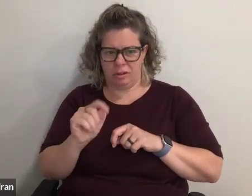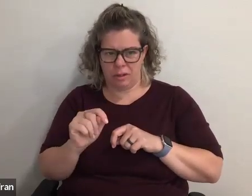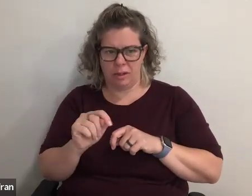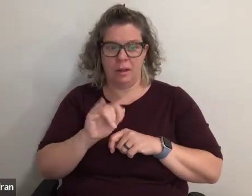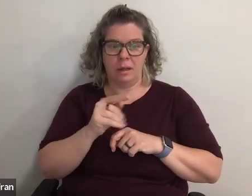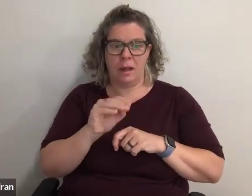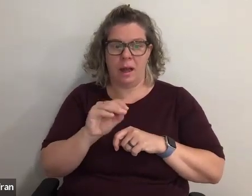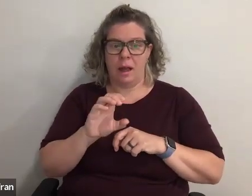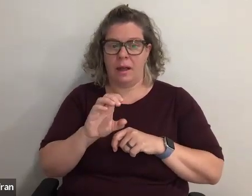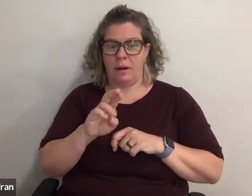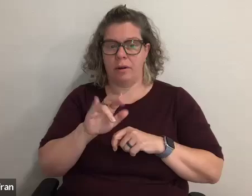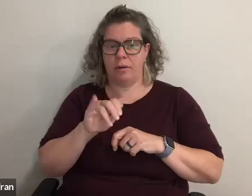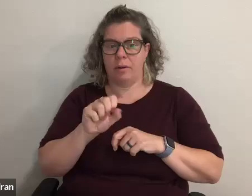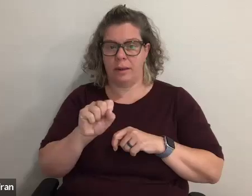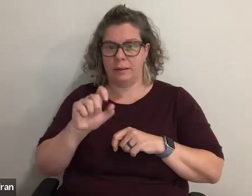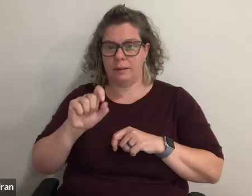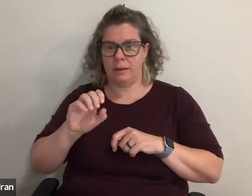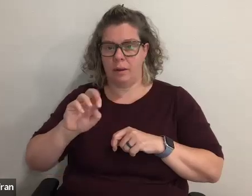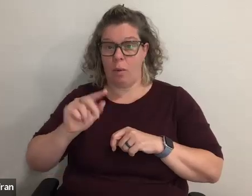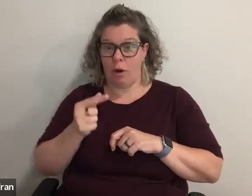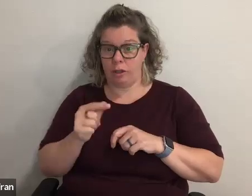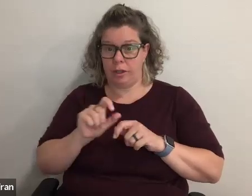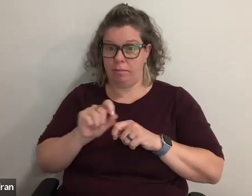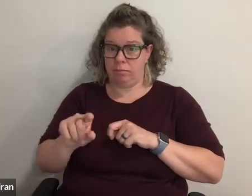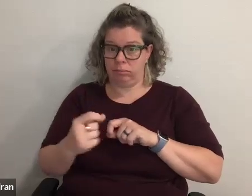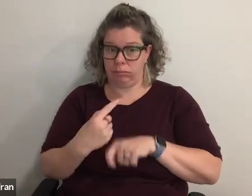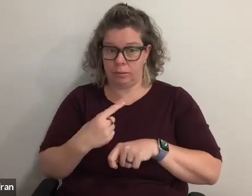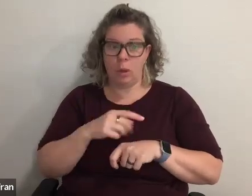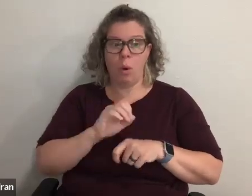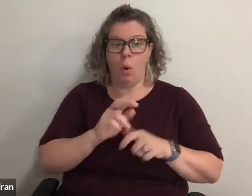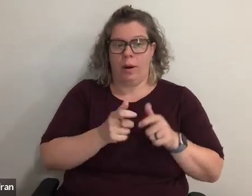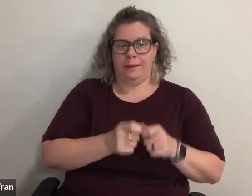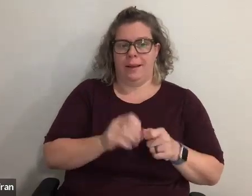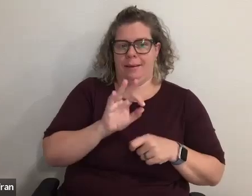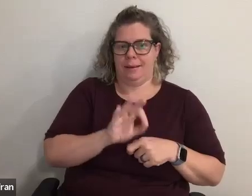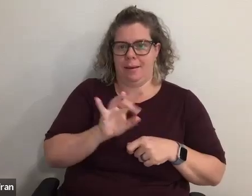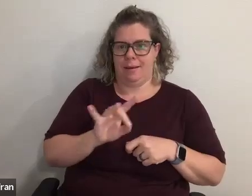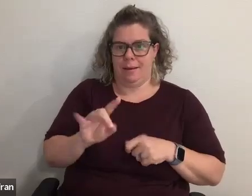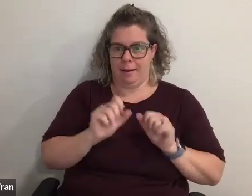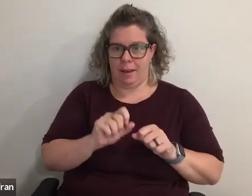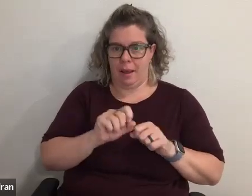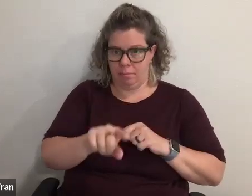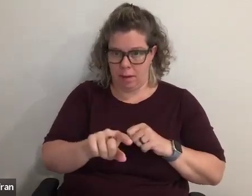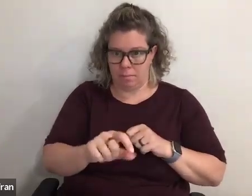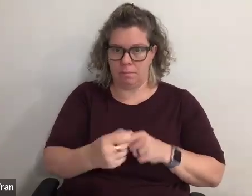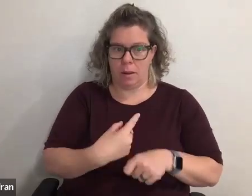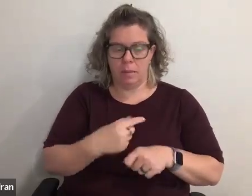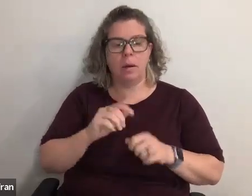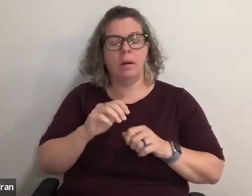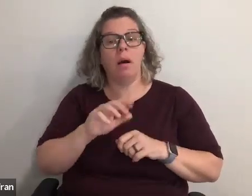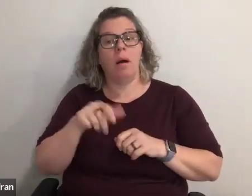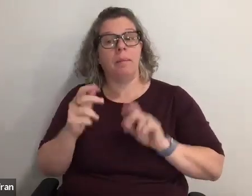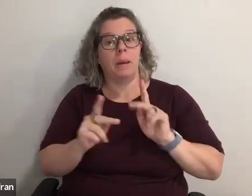at idahocrisis.org or you can text us at 988. For individuals who are out of